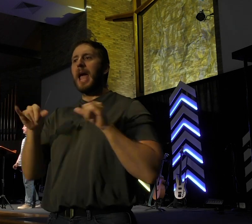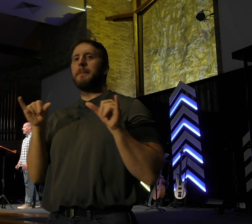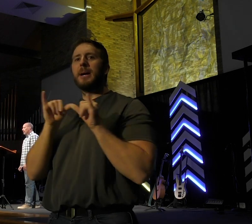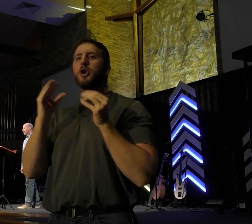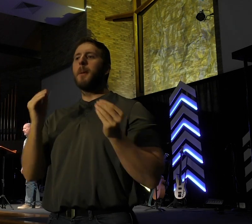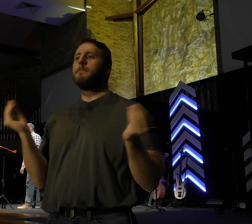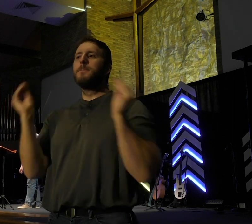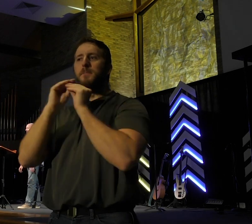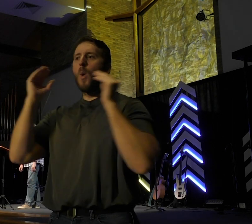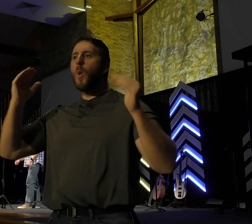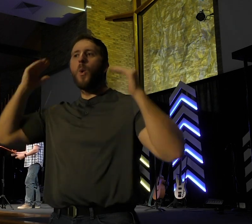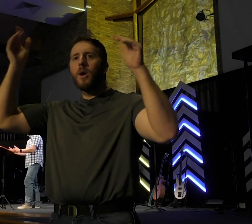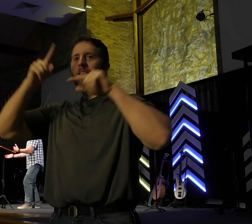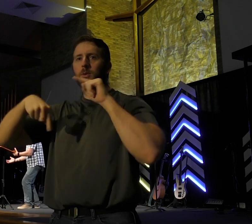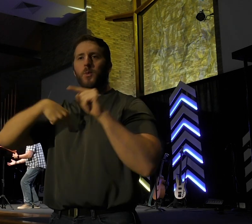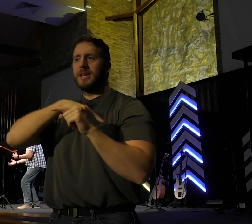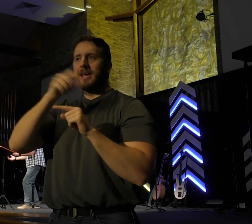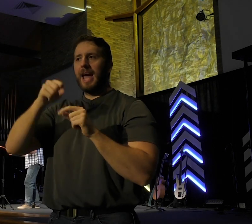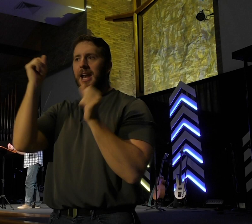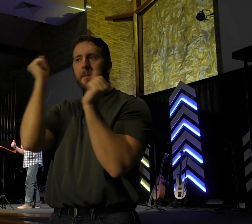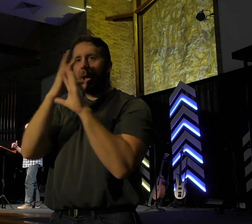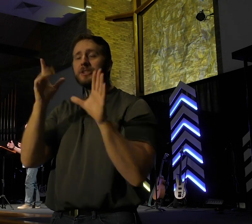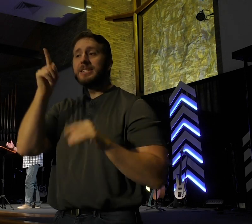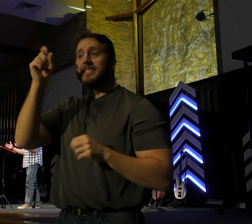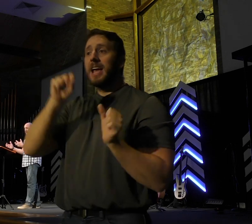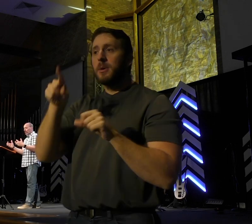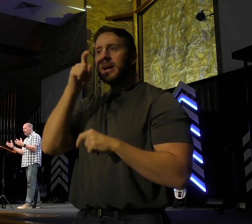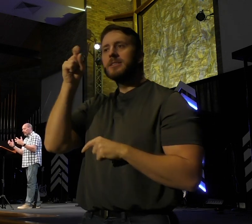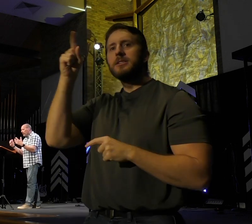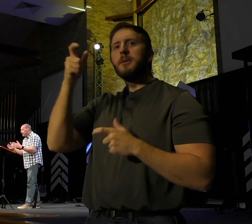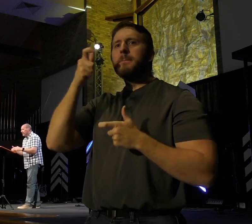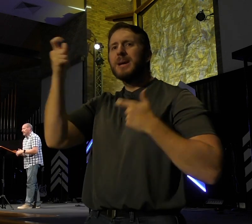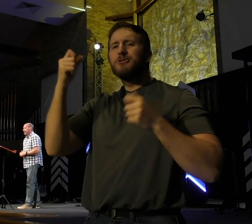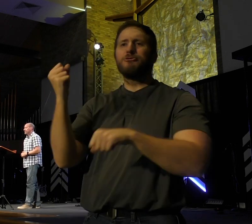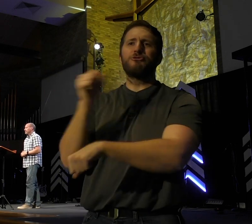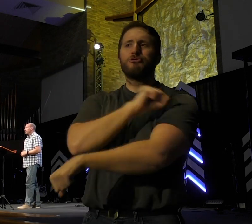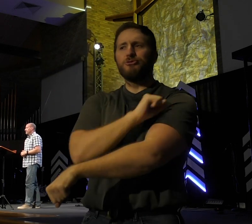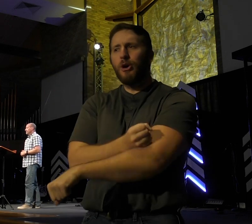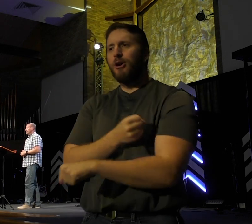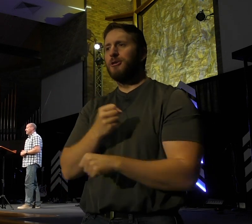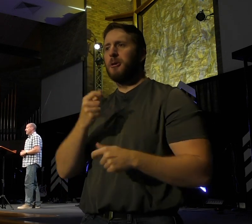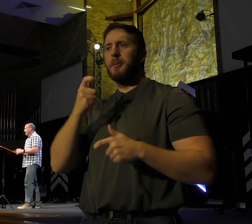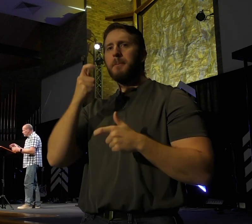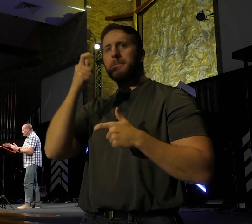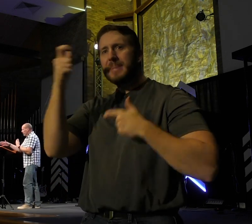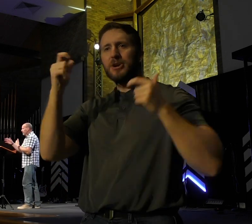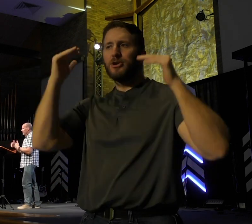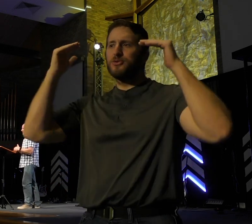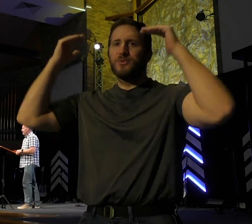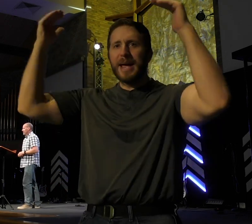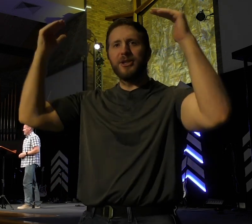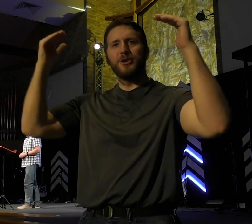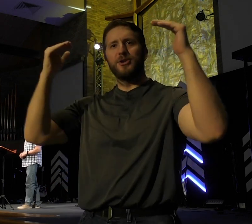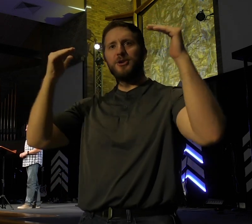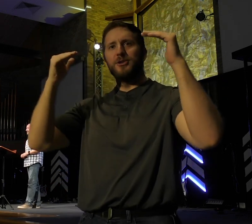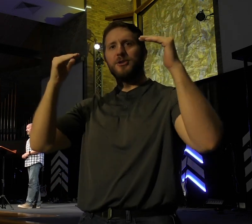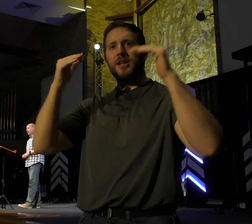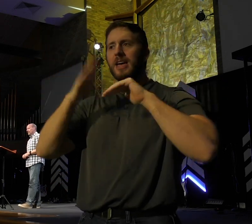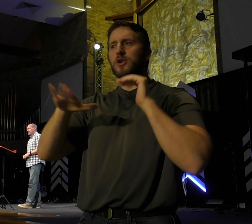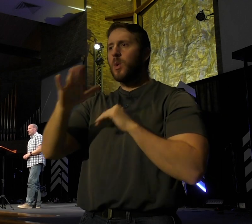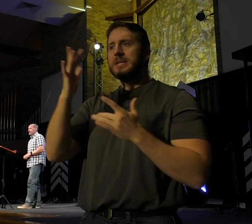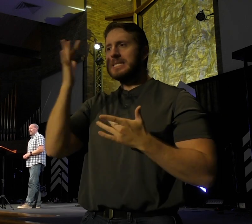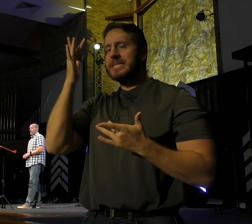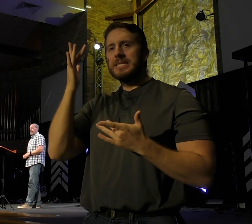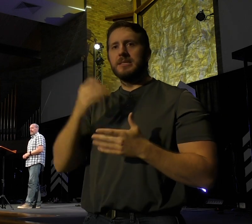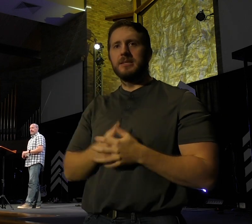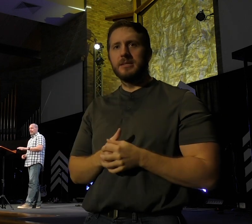can think or imagine. God is able because he's greater, stronger, bigger. He's stronger than your disease. He